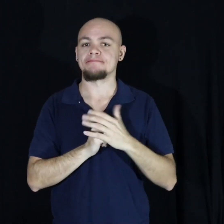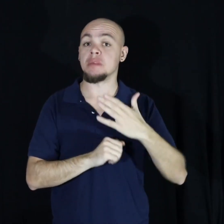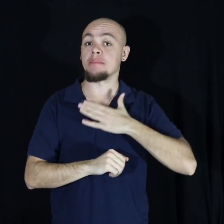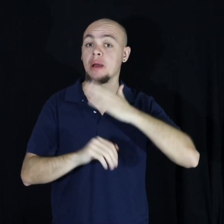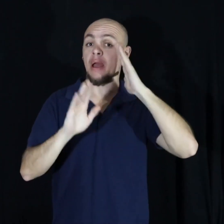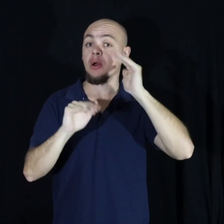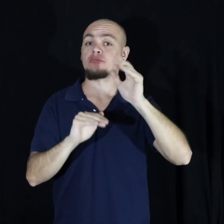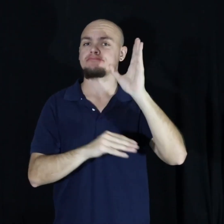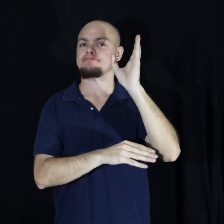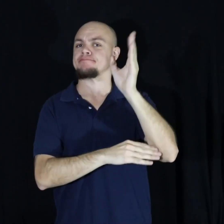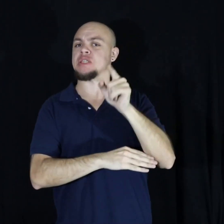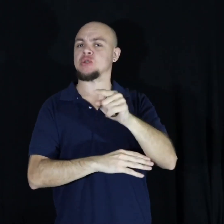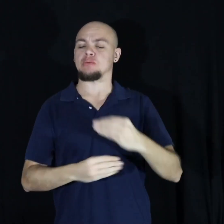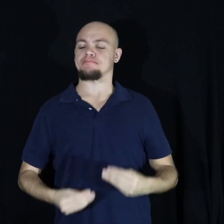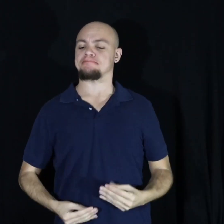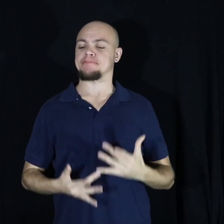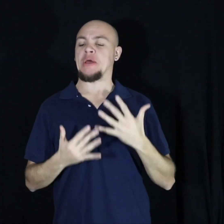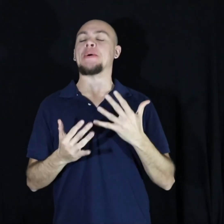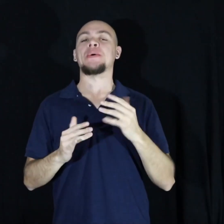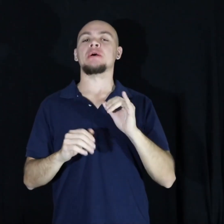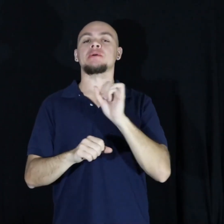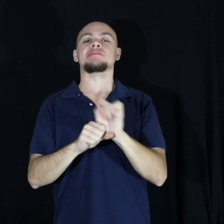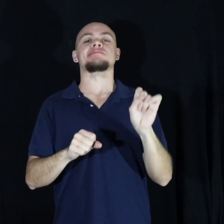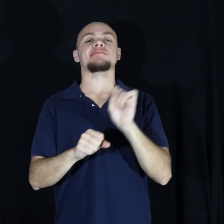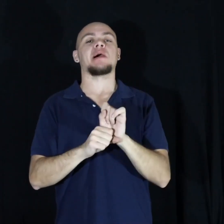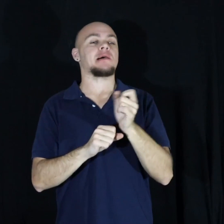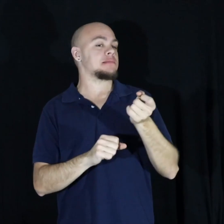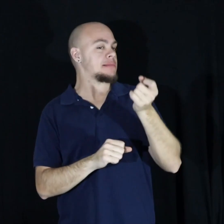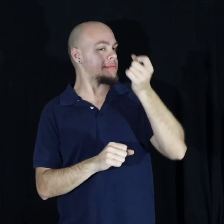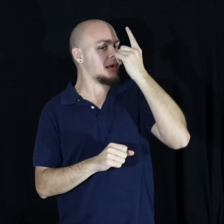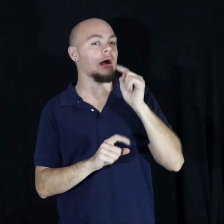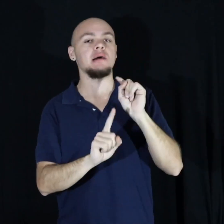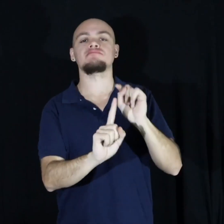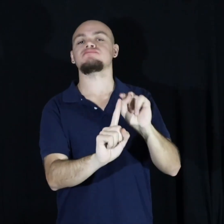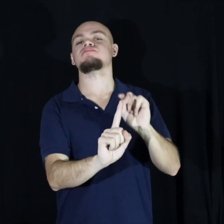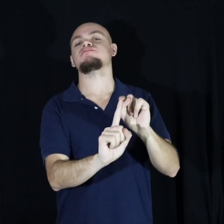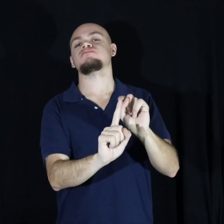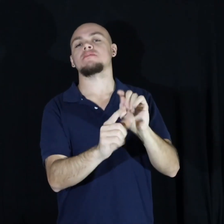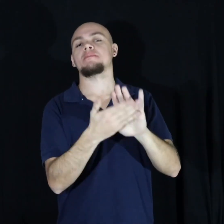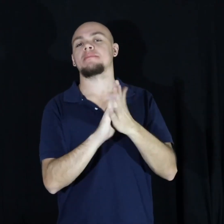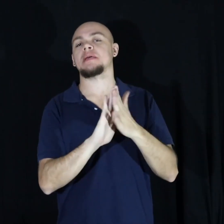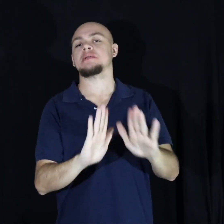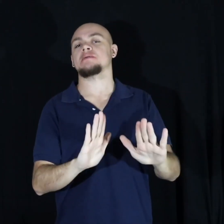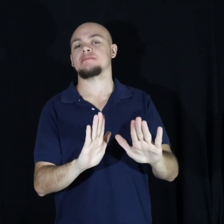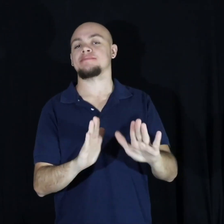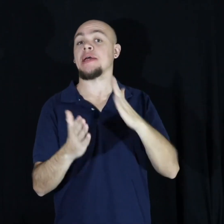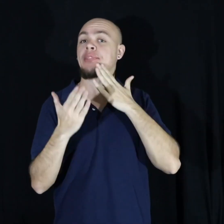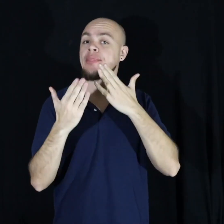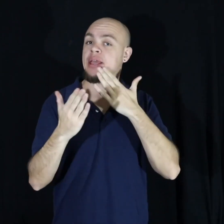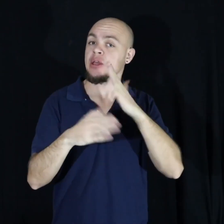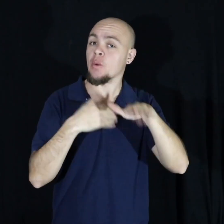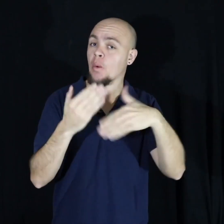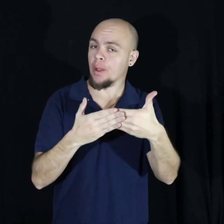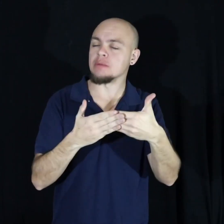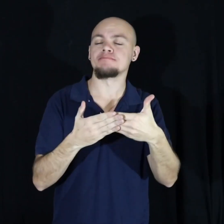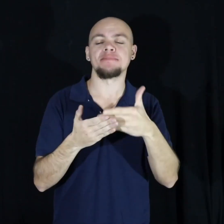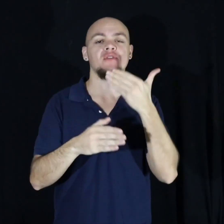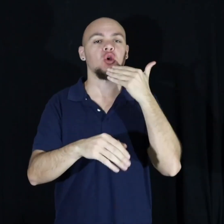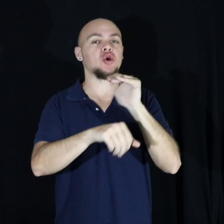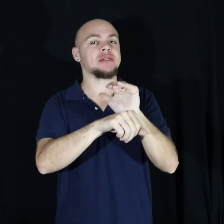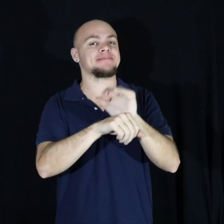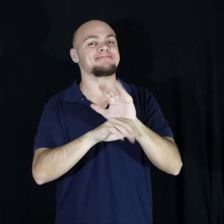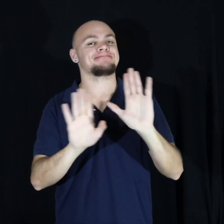speech enlightened you to why it's harder for underdeveloped nations to have peace. Thank you all, and have a great evening.